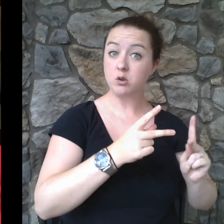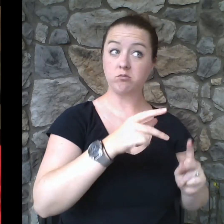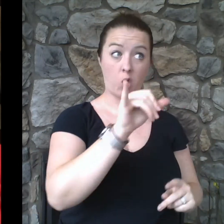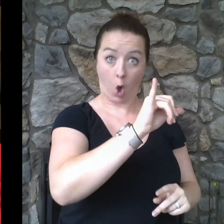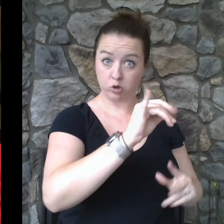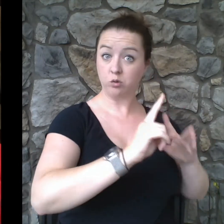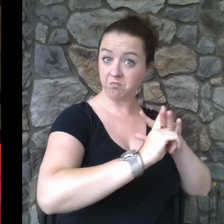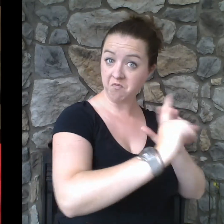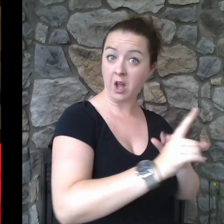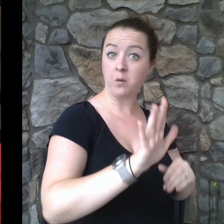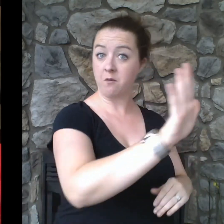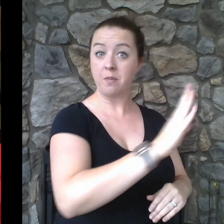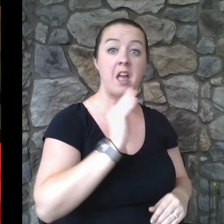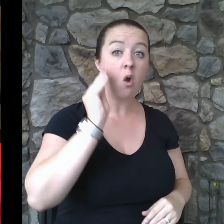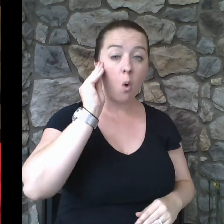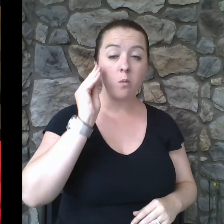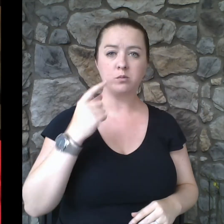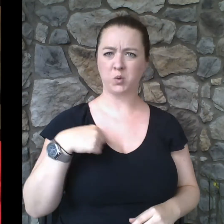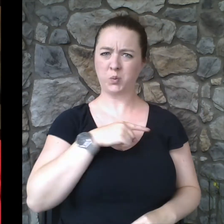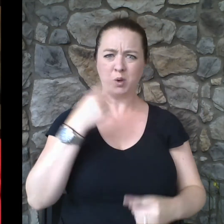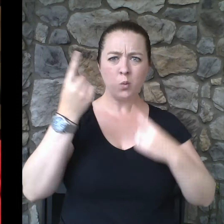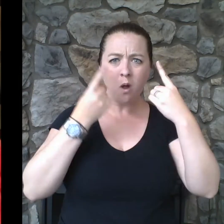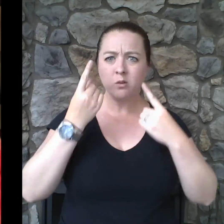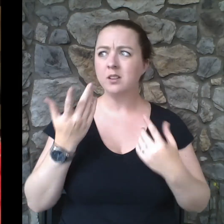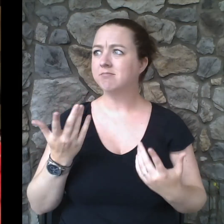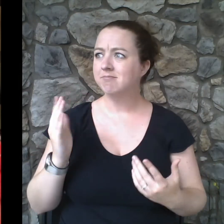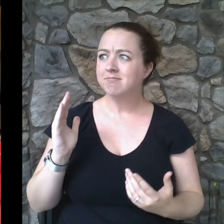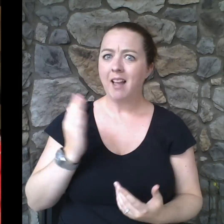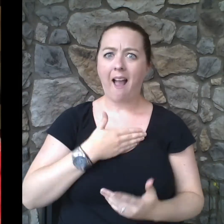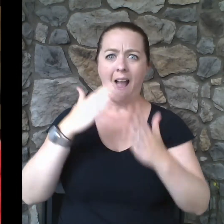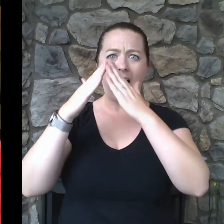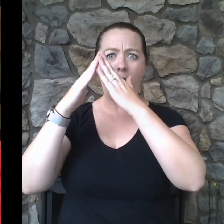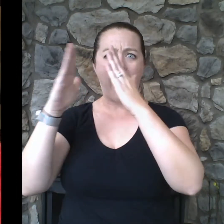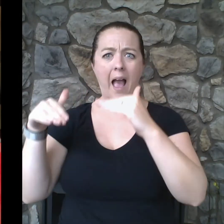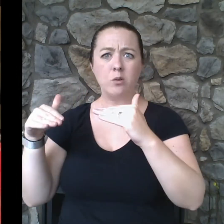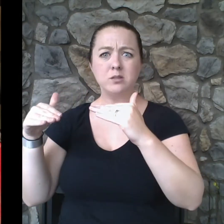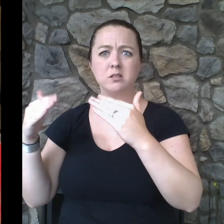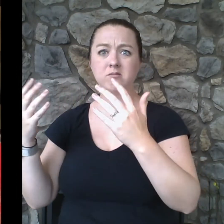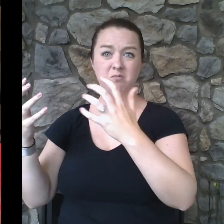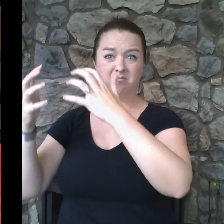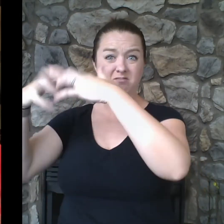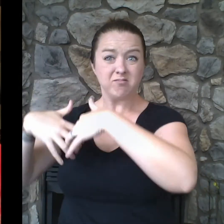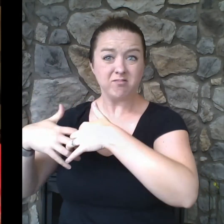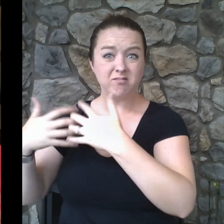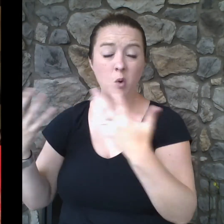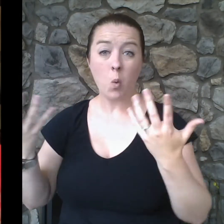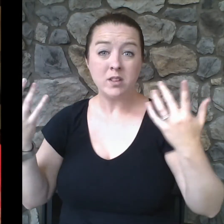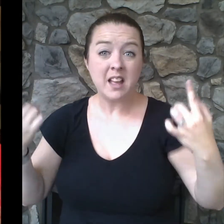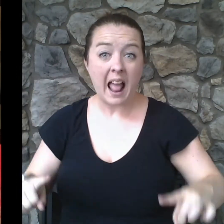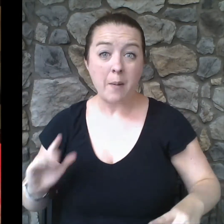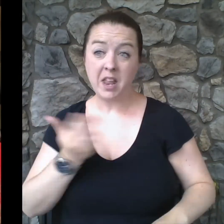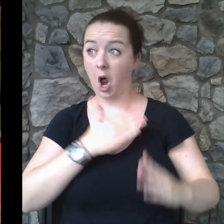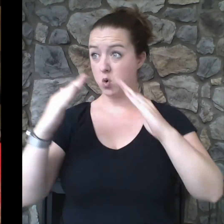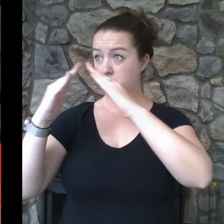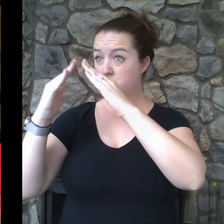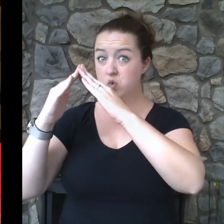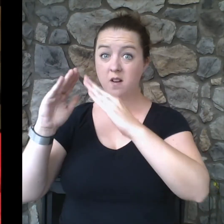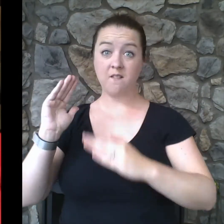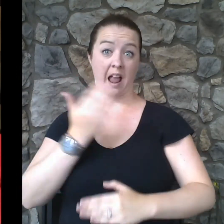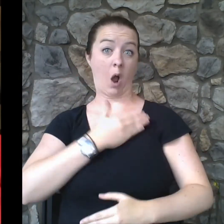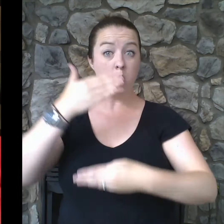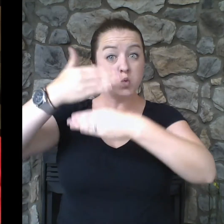homes. We were all wondering, is our house going to get hurt? What's going to happen to our roof, our windows,